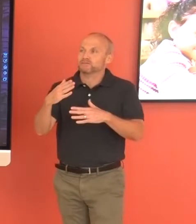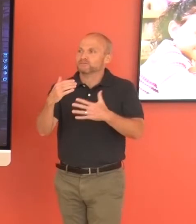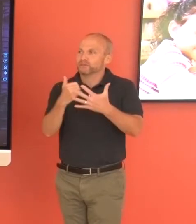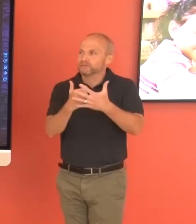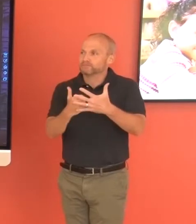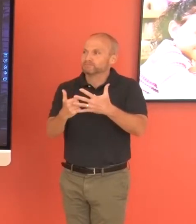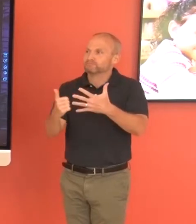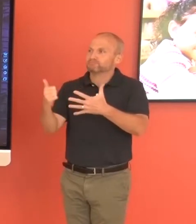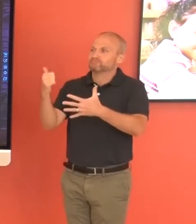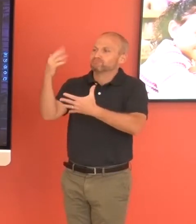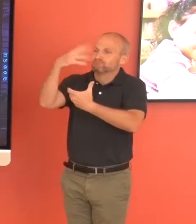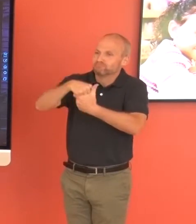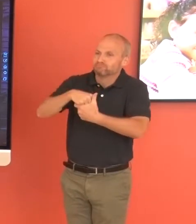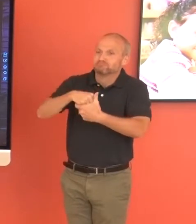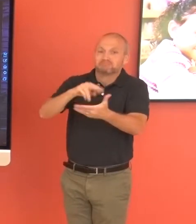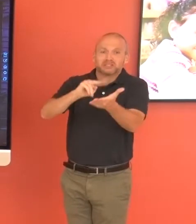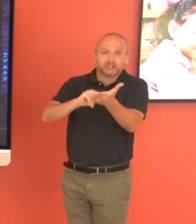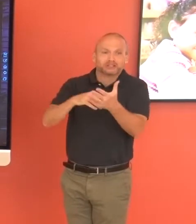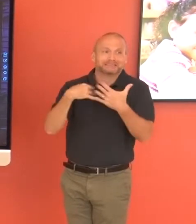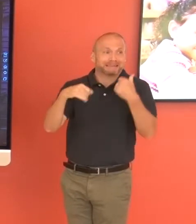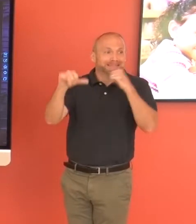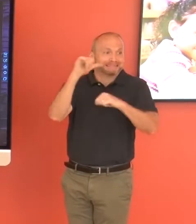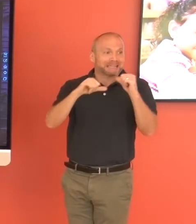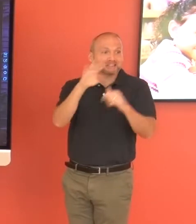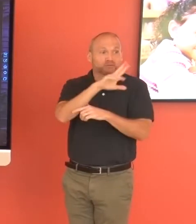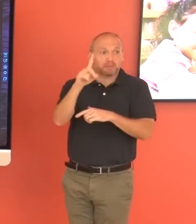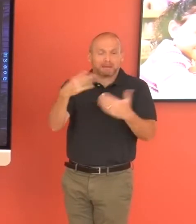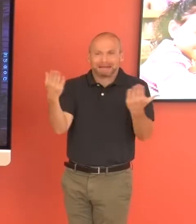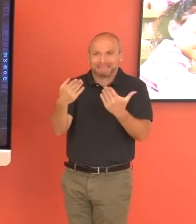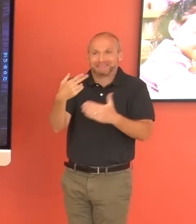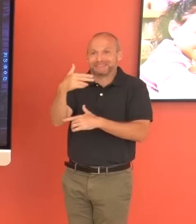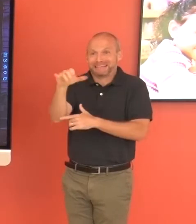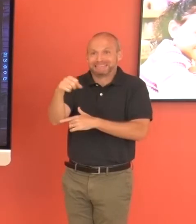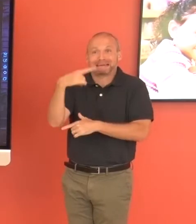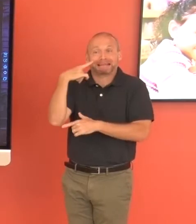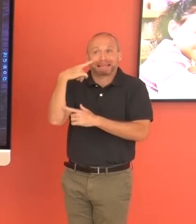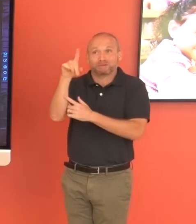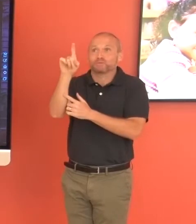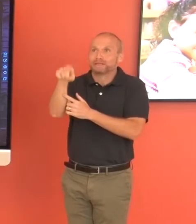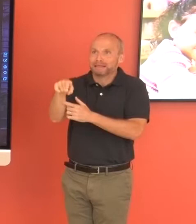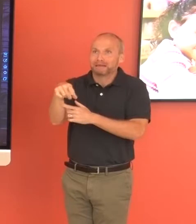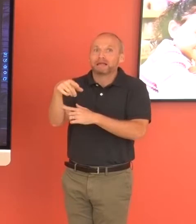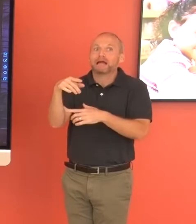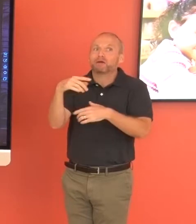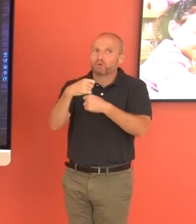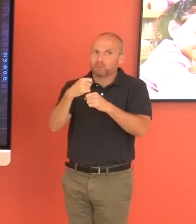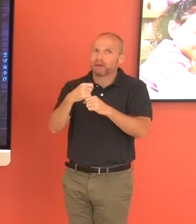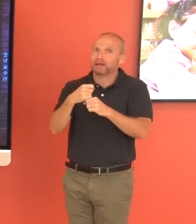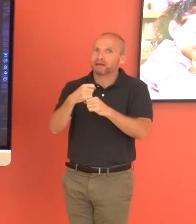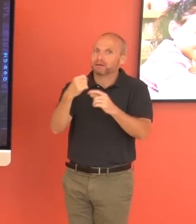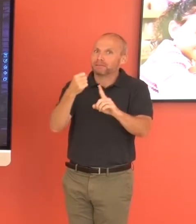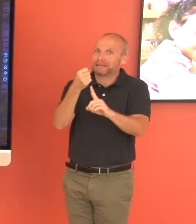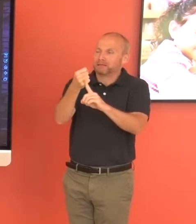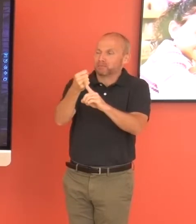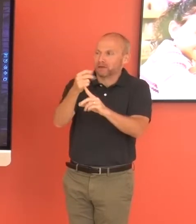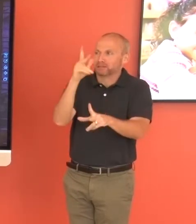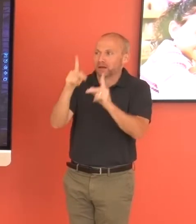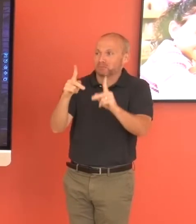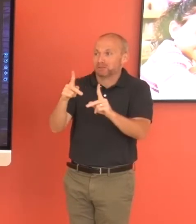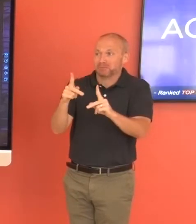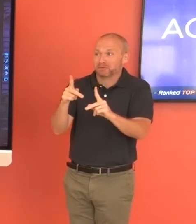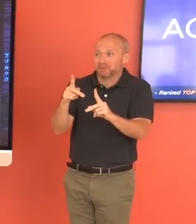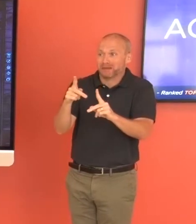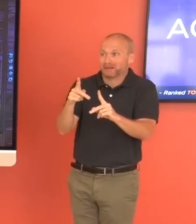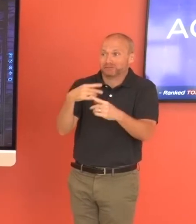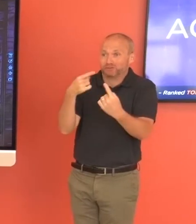in the bond package for Hays. I think it's very needed. I think it'll make a difference for people who wouldn't have access